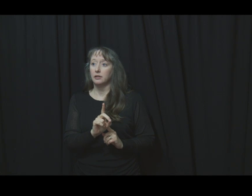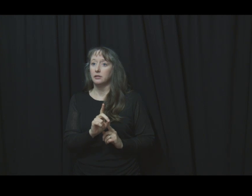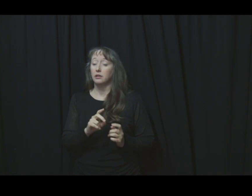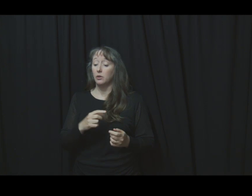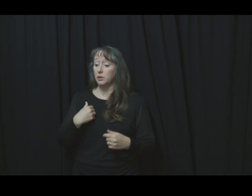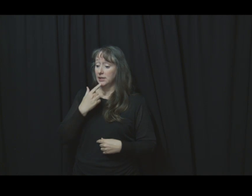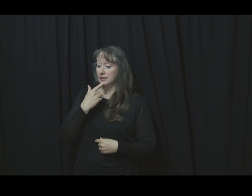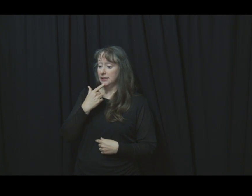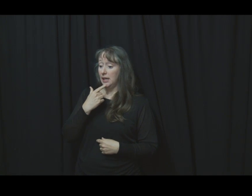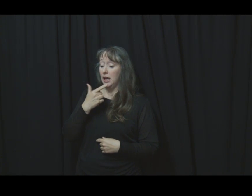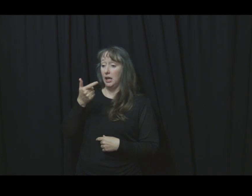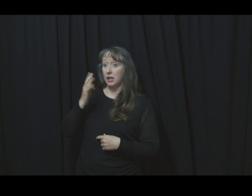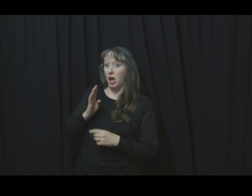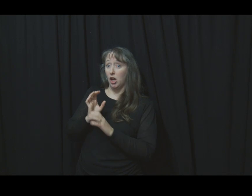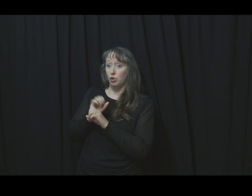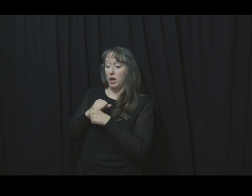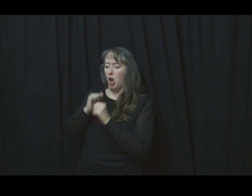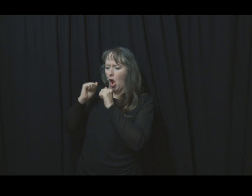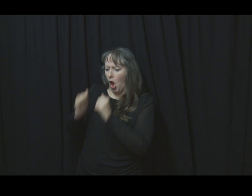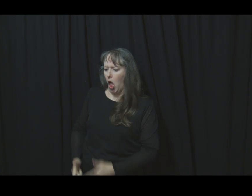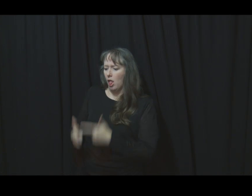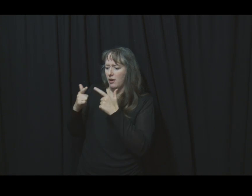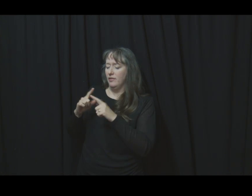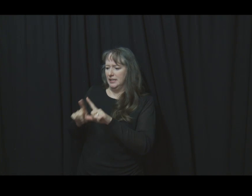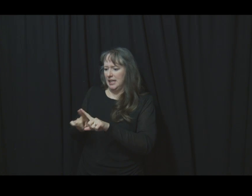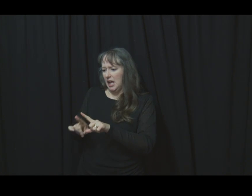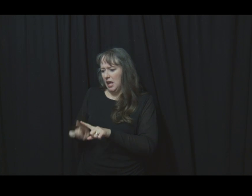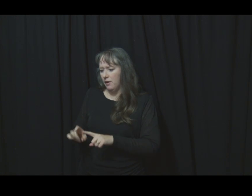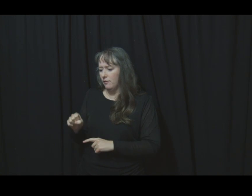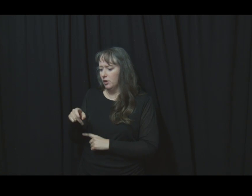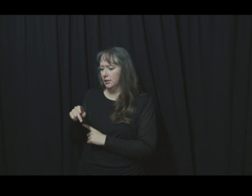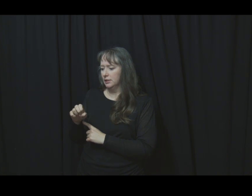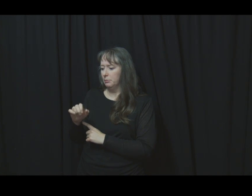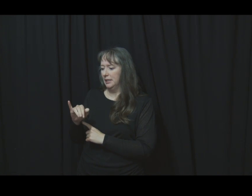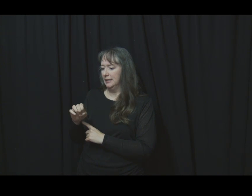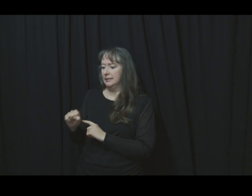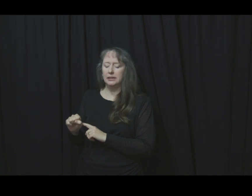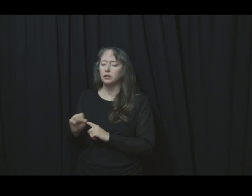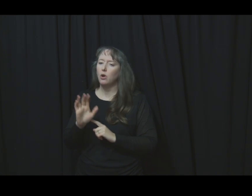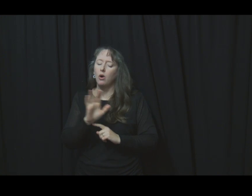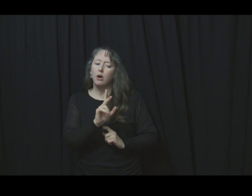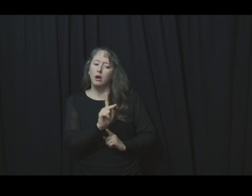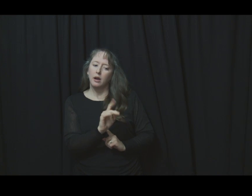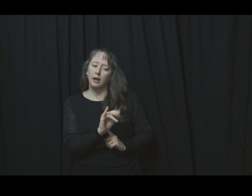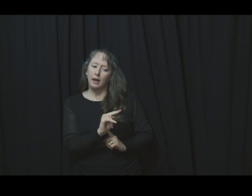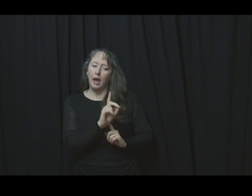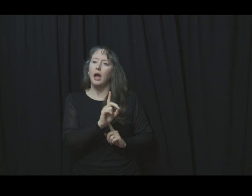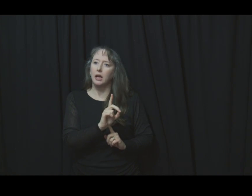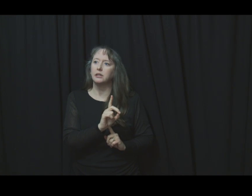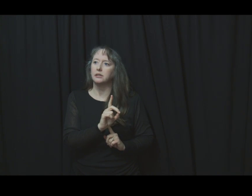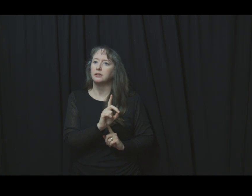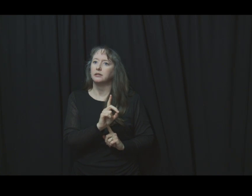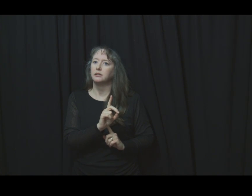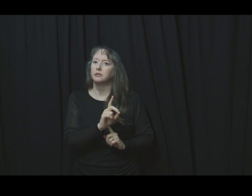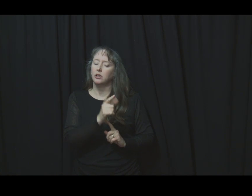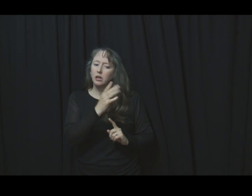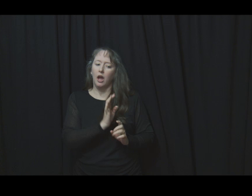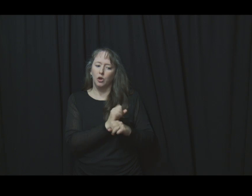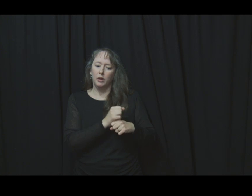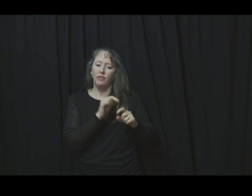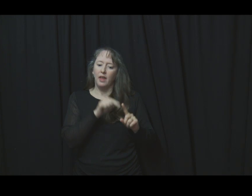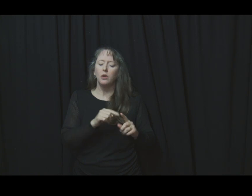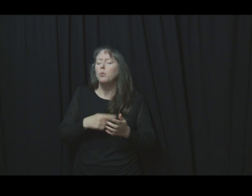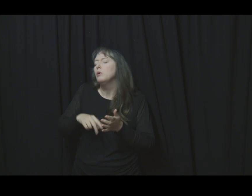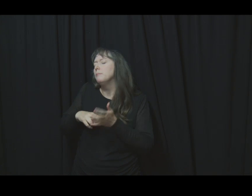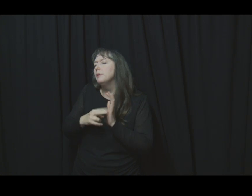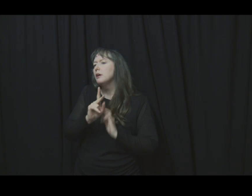species, we're saying God created kinds, and we're not saying species got on the ark, we're saying kinds. In fact, we've had researchers working on what is a kind. For instance,